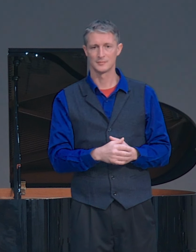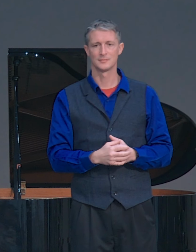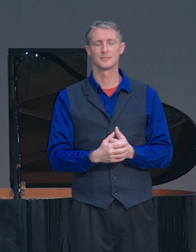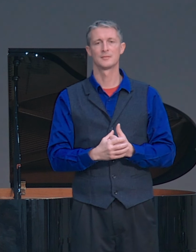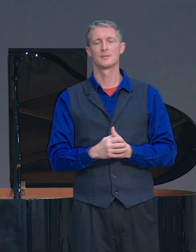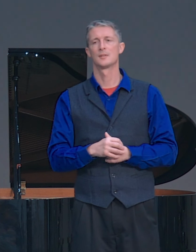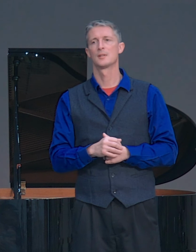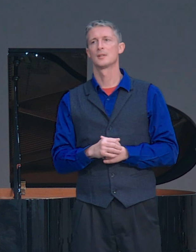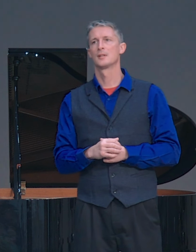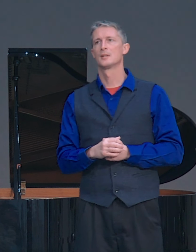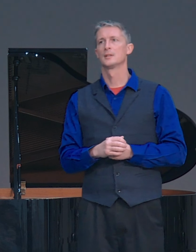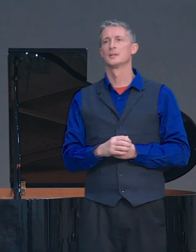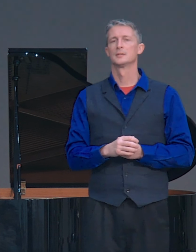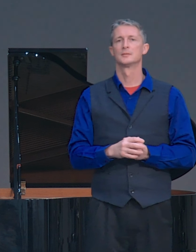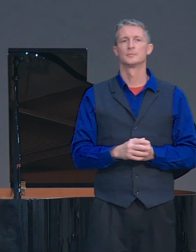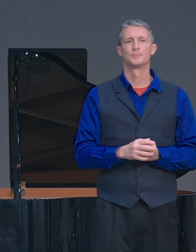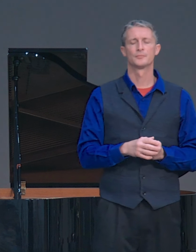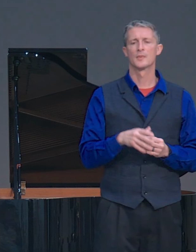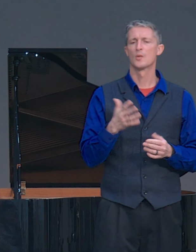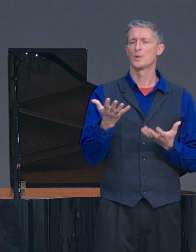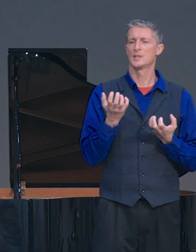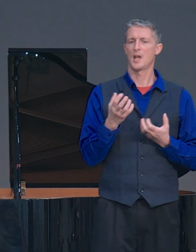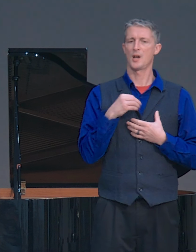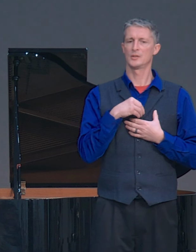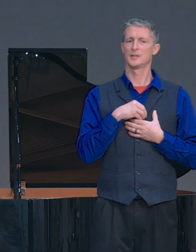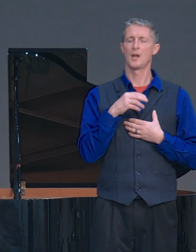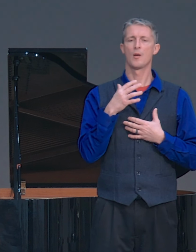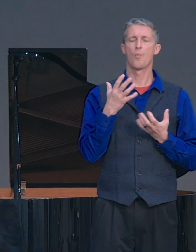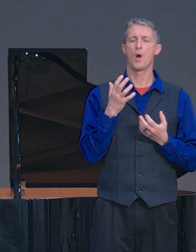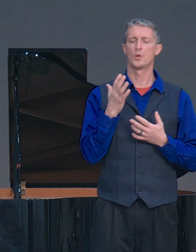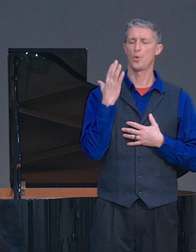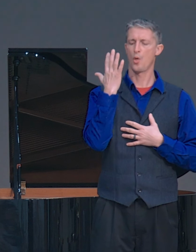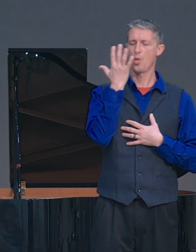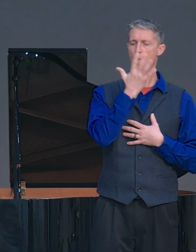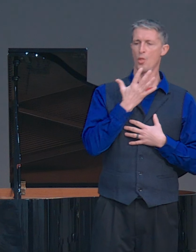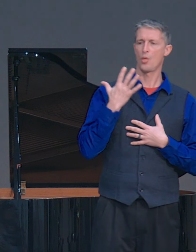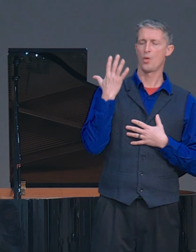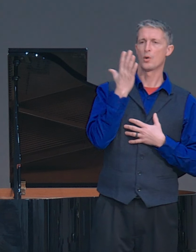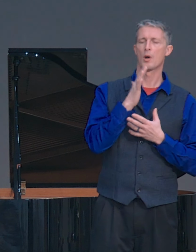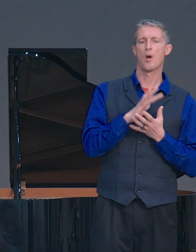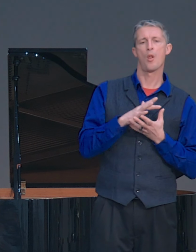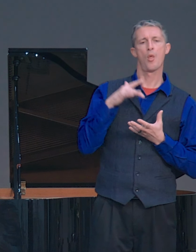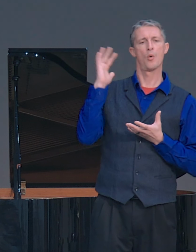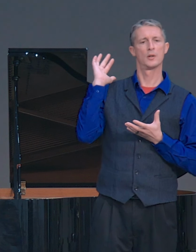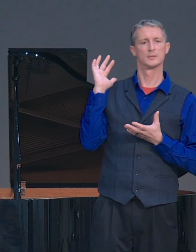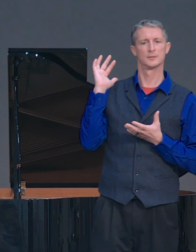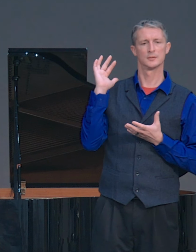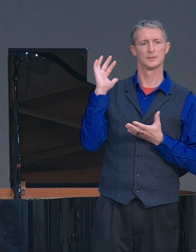Our desire in doing them is to look glorious in the eyes of someone else.